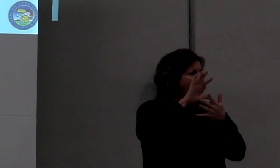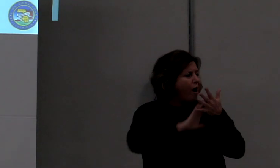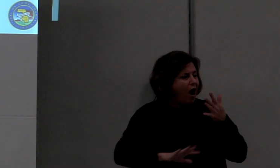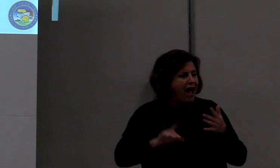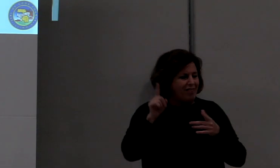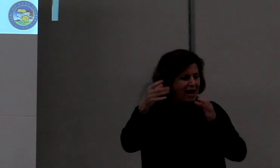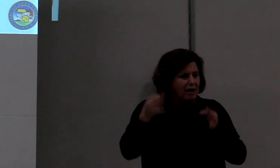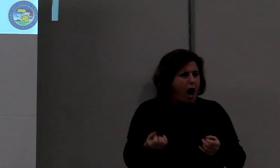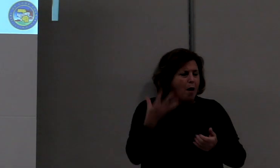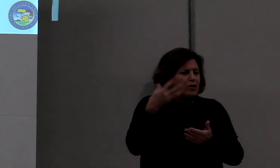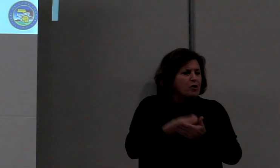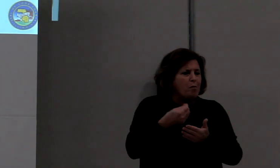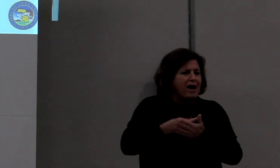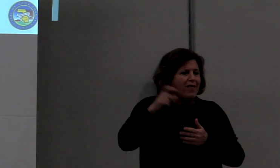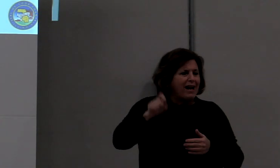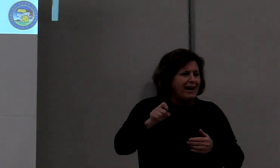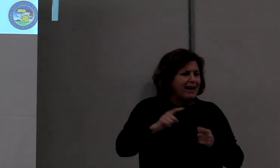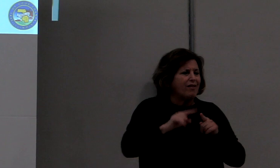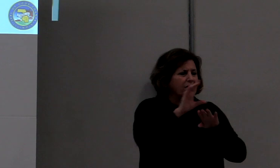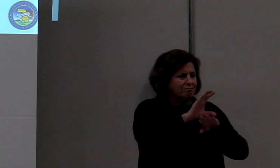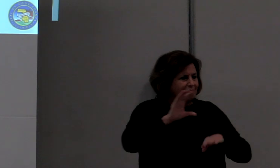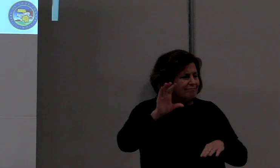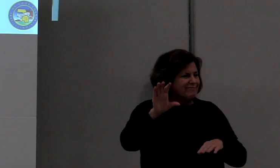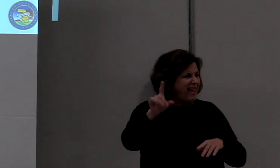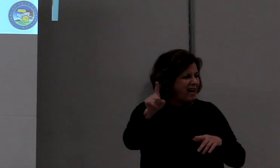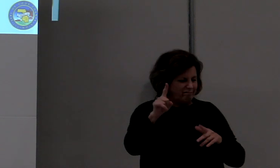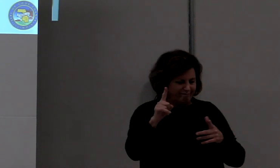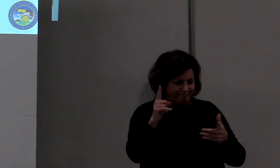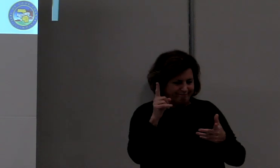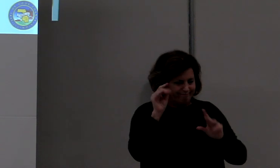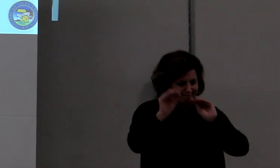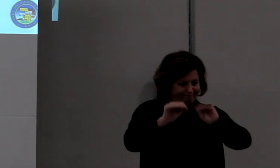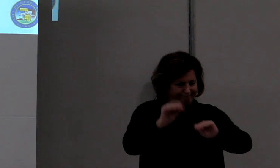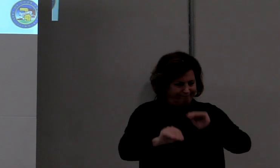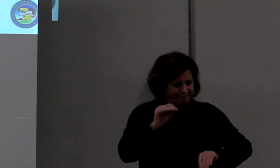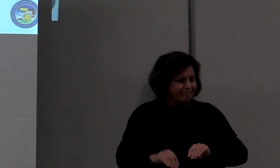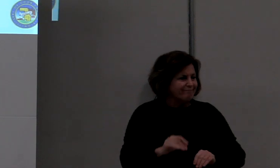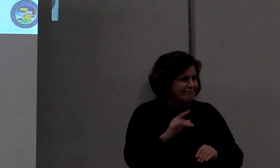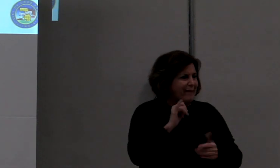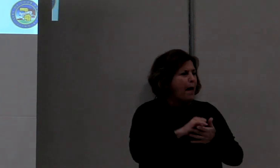decide how much money they need, and we divvy up that by the pie.